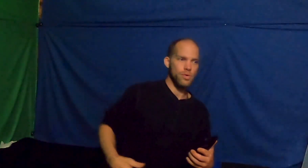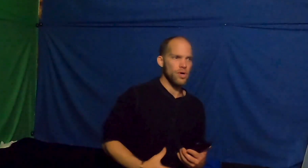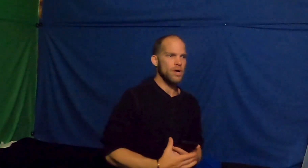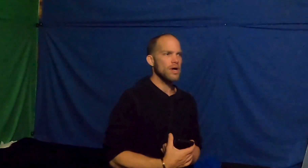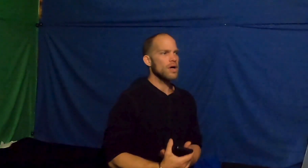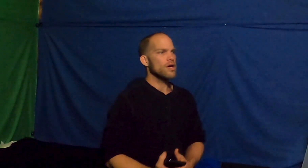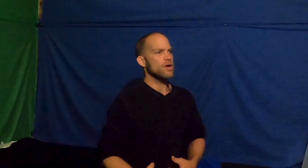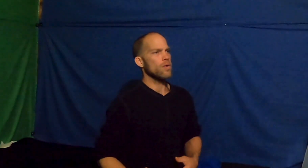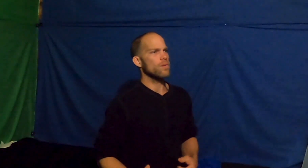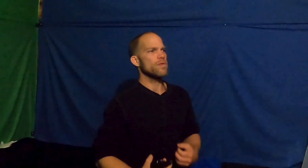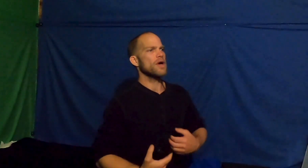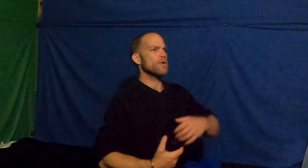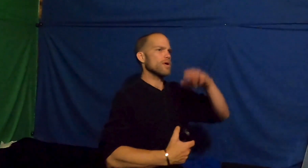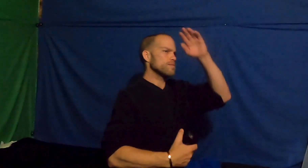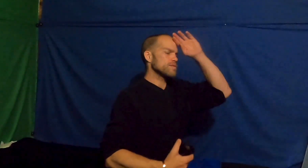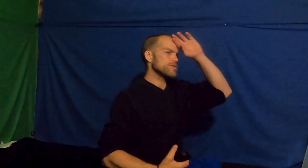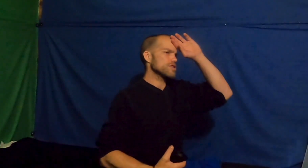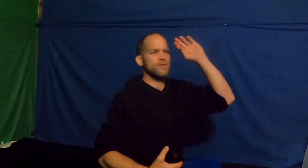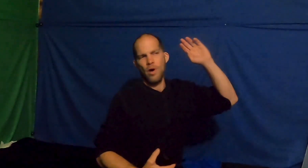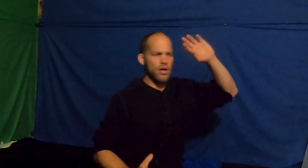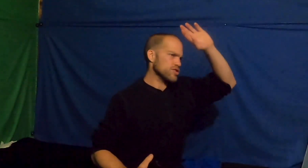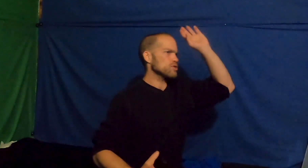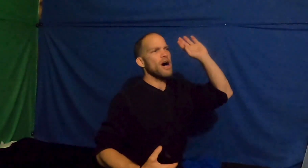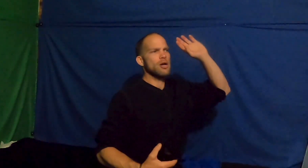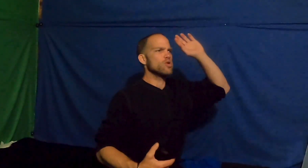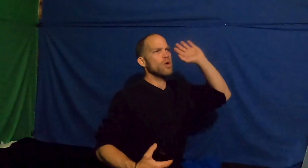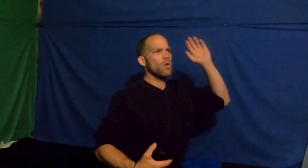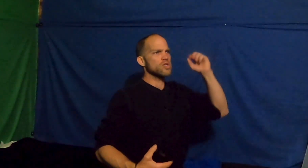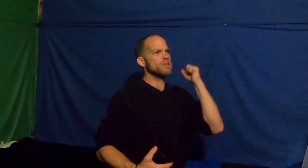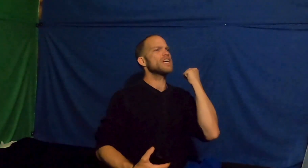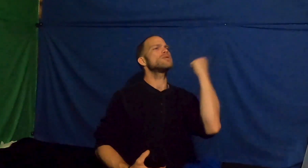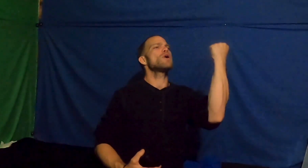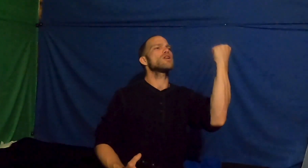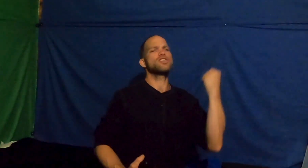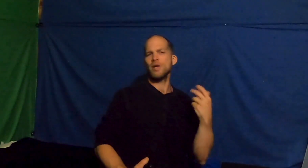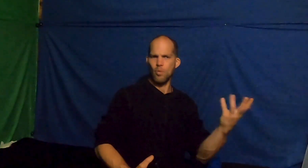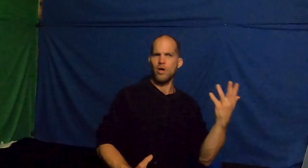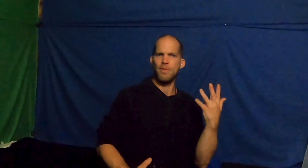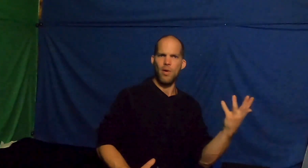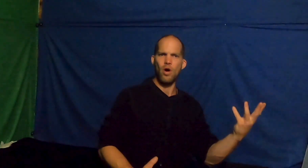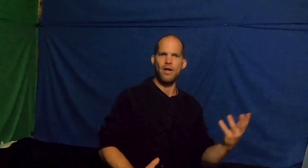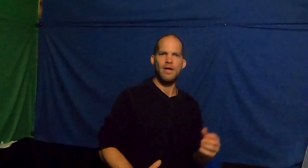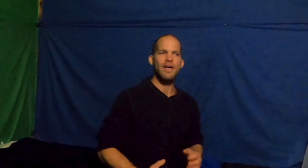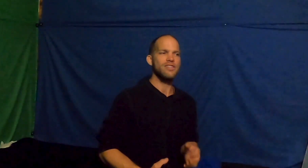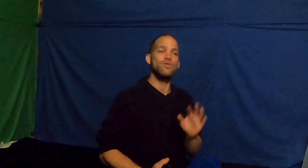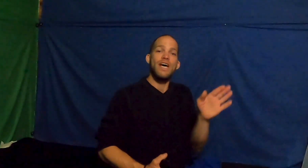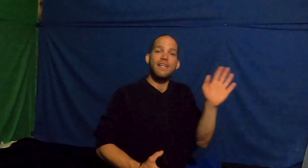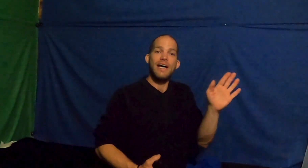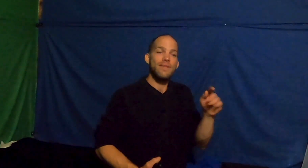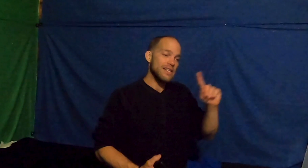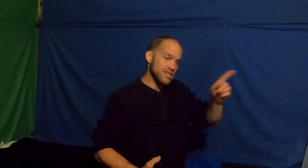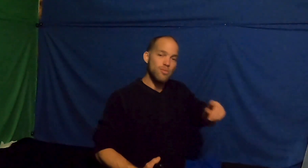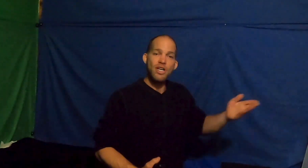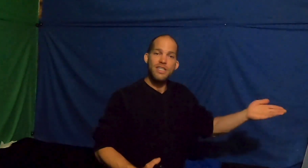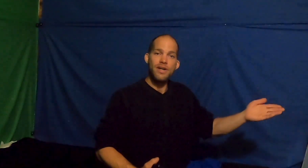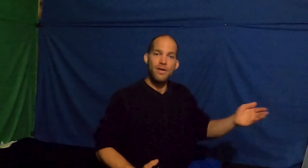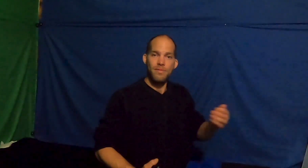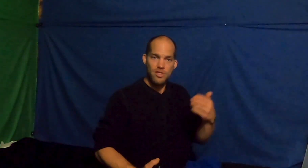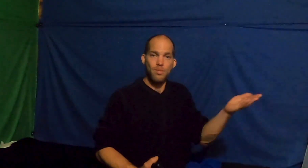or, they were just unsurmountable goals, but they demolished them one by one. It's to take down that subject here,